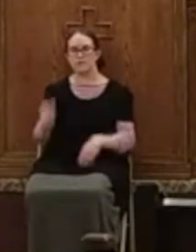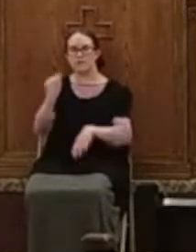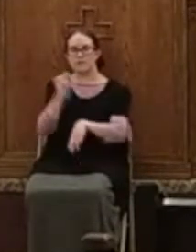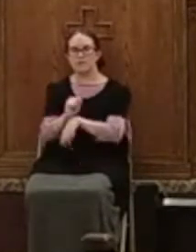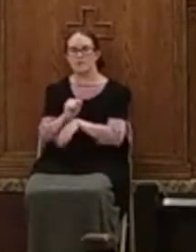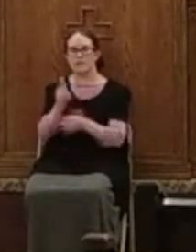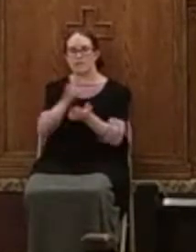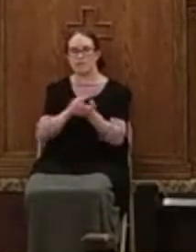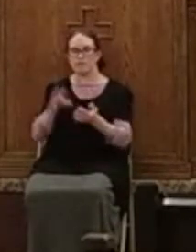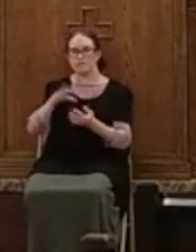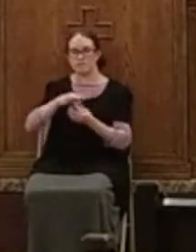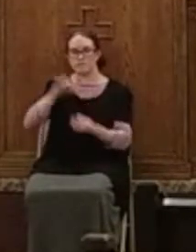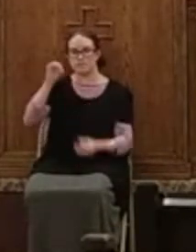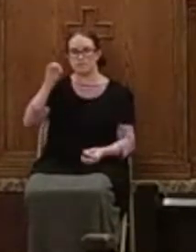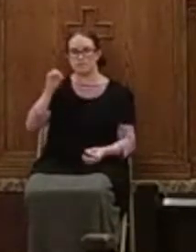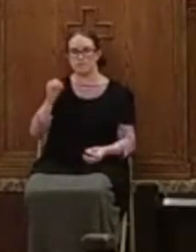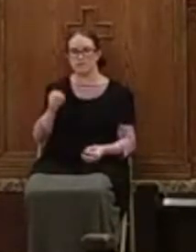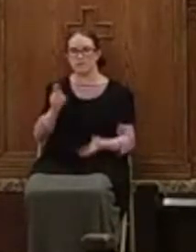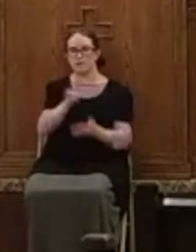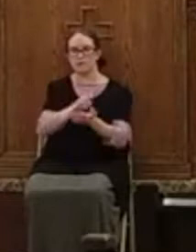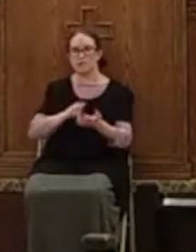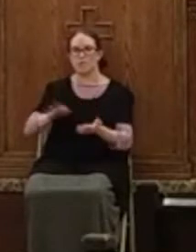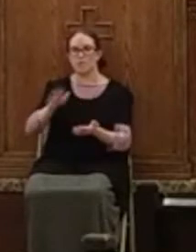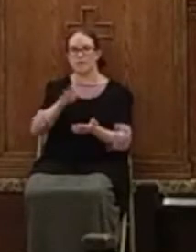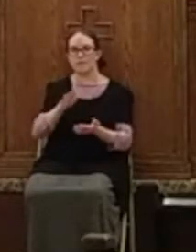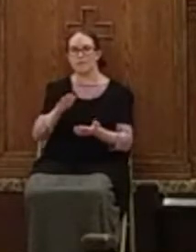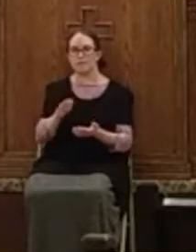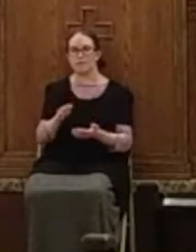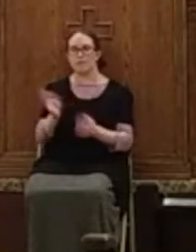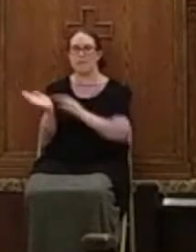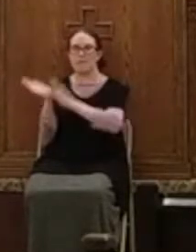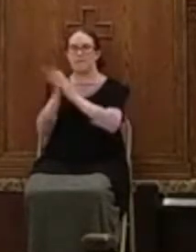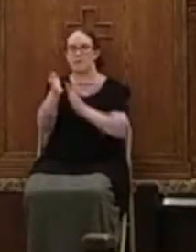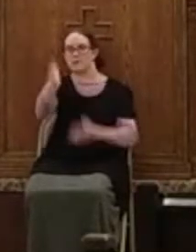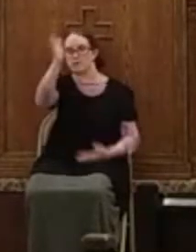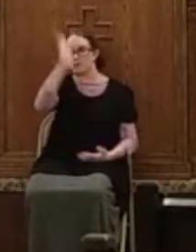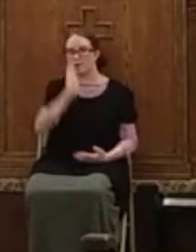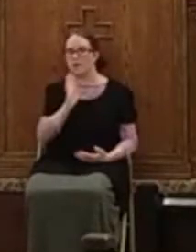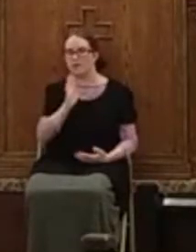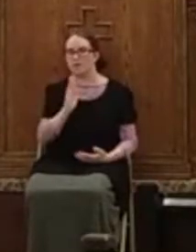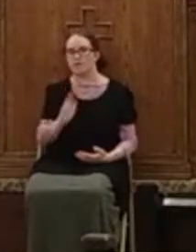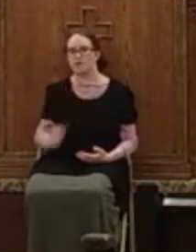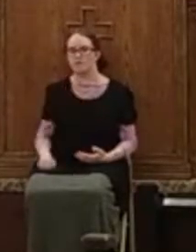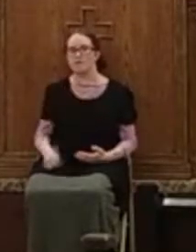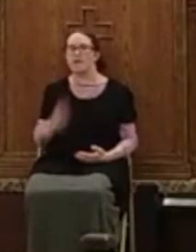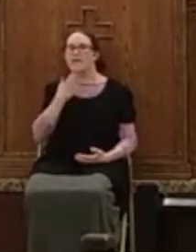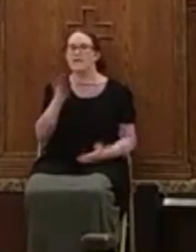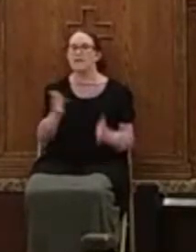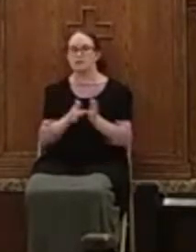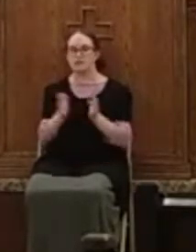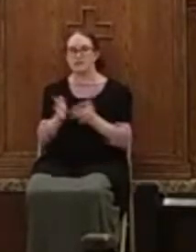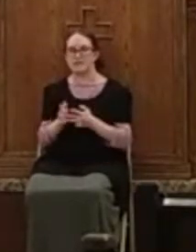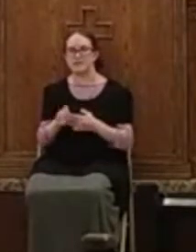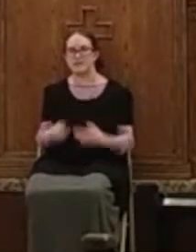temple of the Holy Ghost is holy. Praise God. Yes. Thank you,